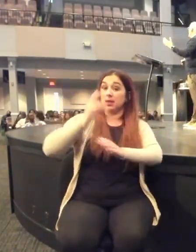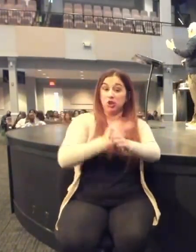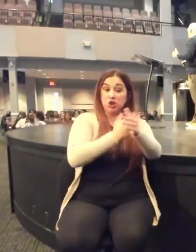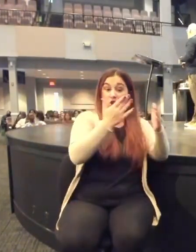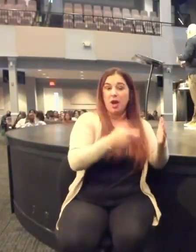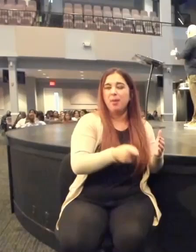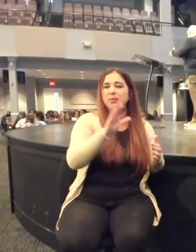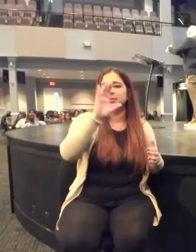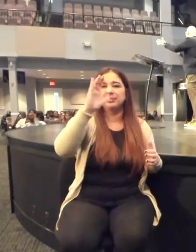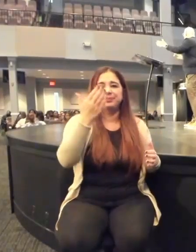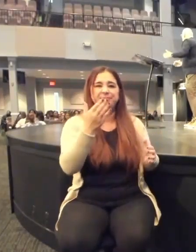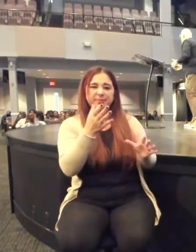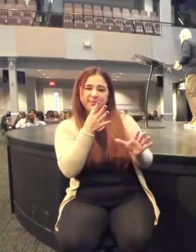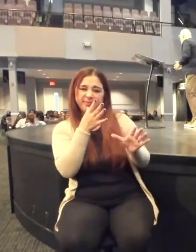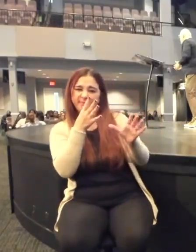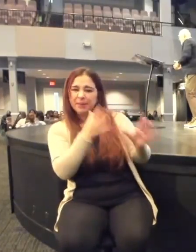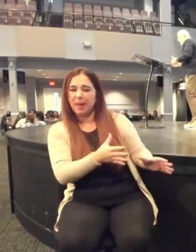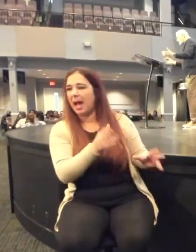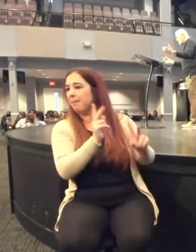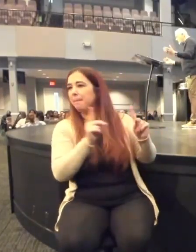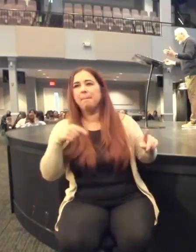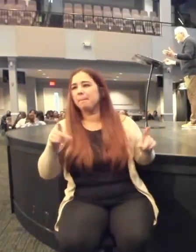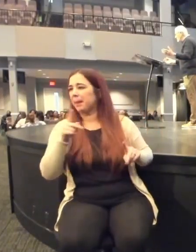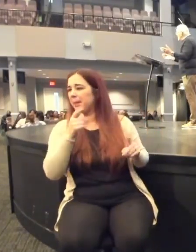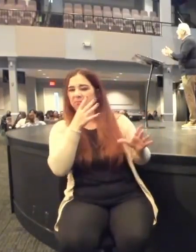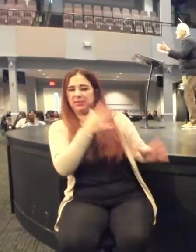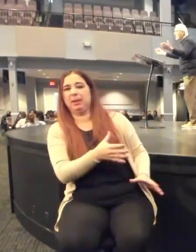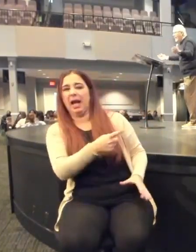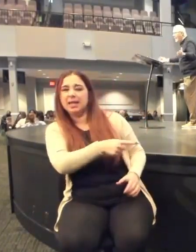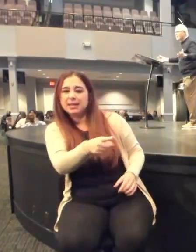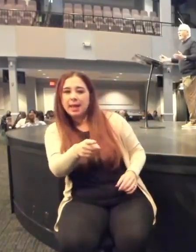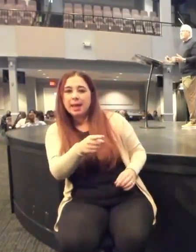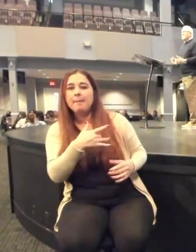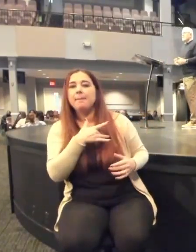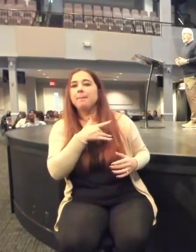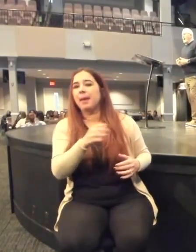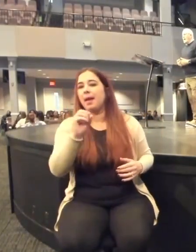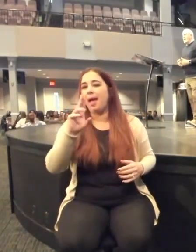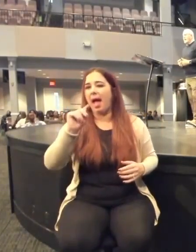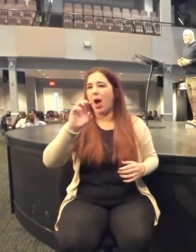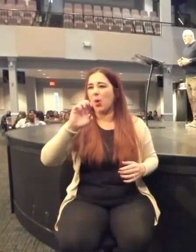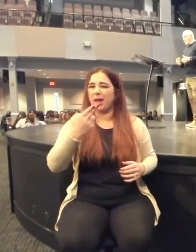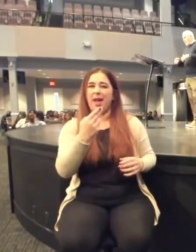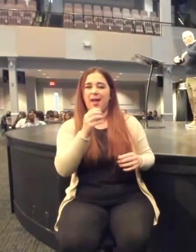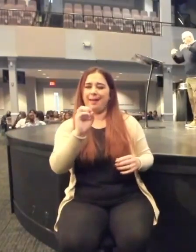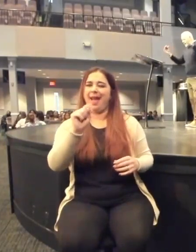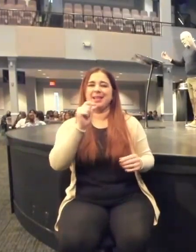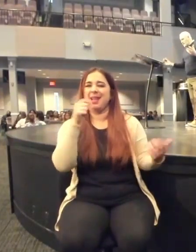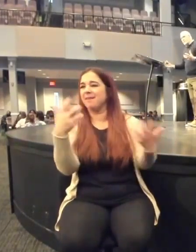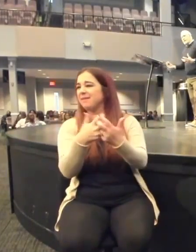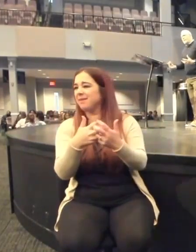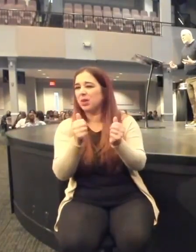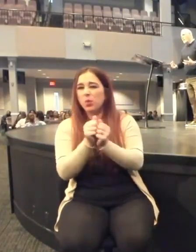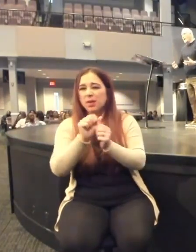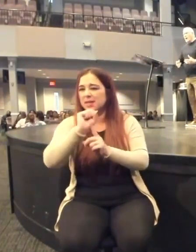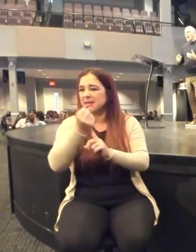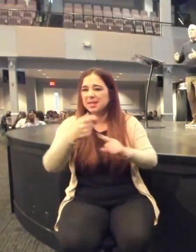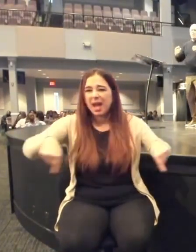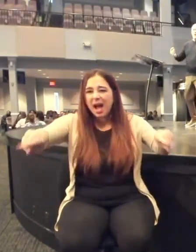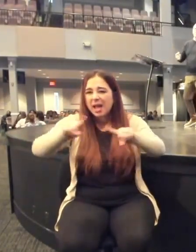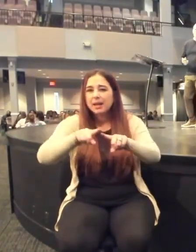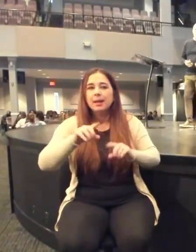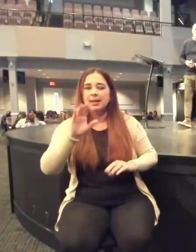considered to be despised individuals. Oftentimes, they're the outcast of society. society, they're thought of as people who